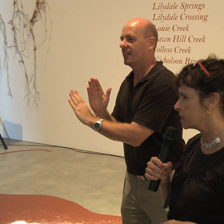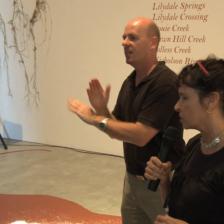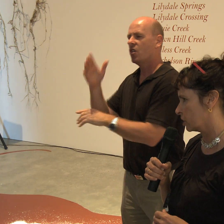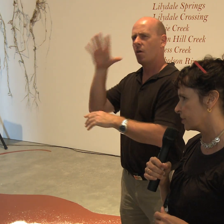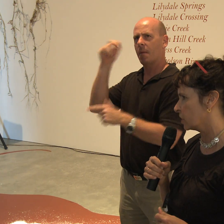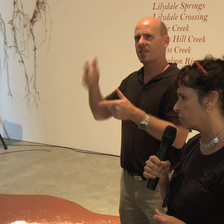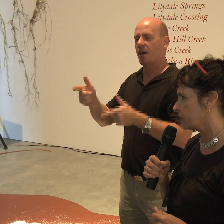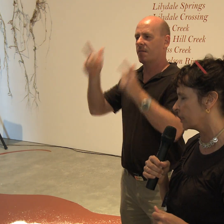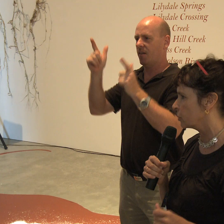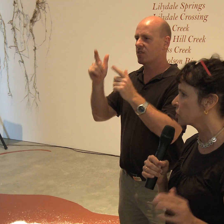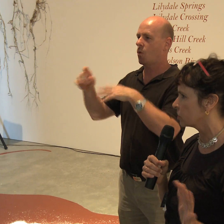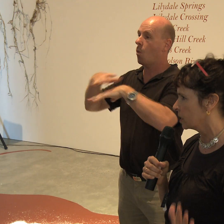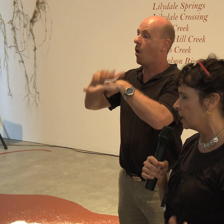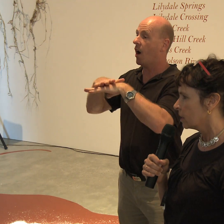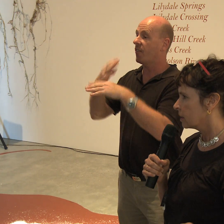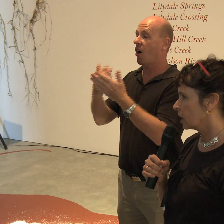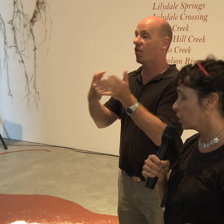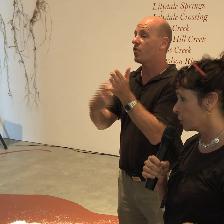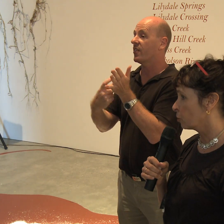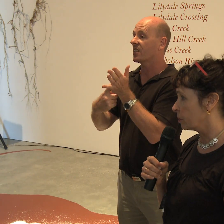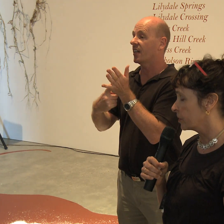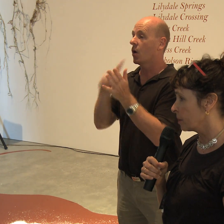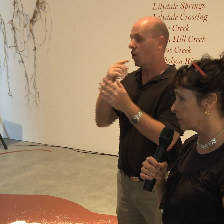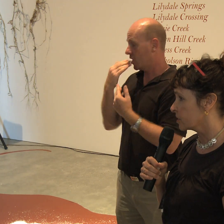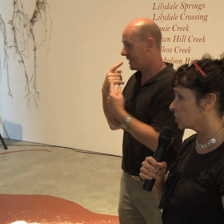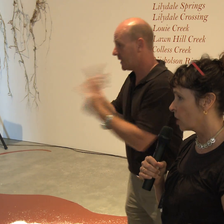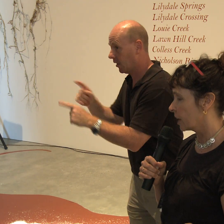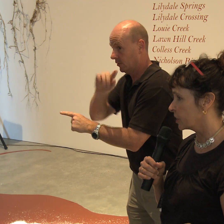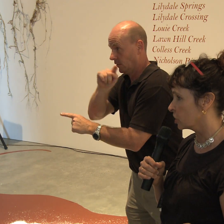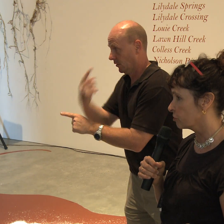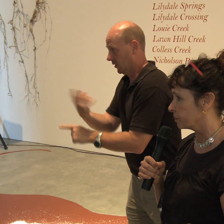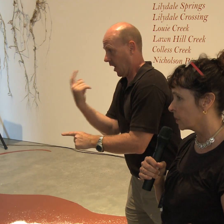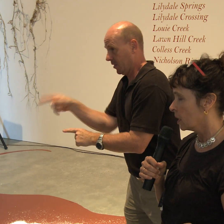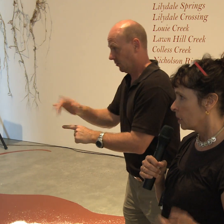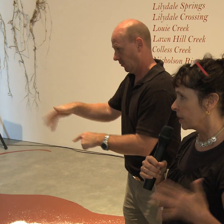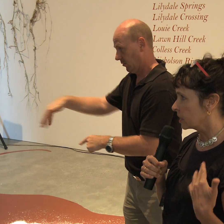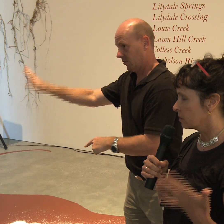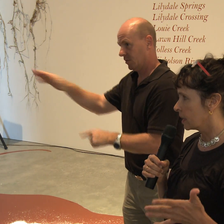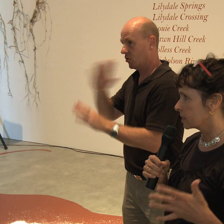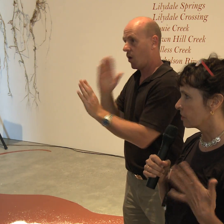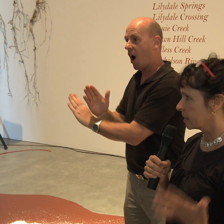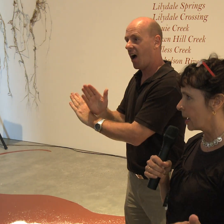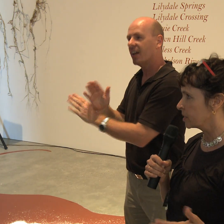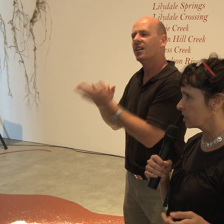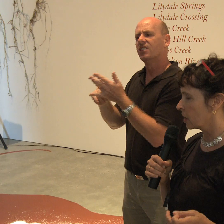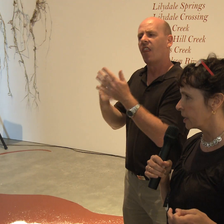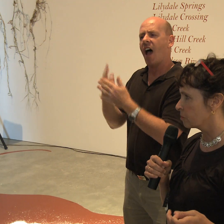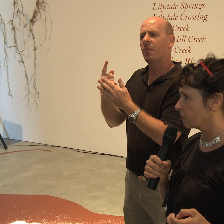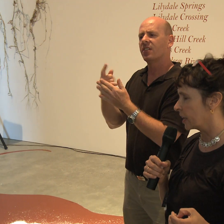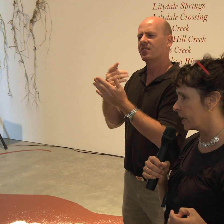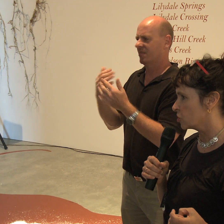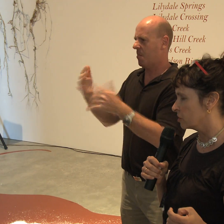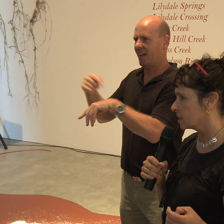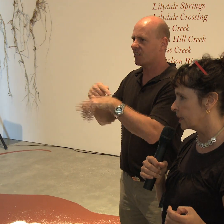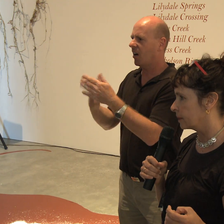wife, Mrs. Donaldson on Riversley, used to alert the women, the mothers, to hide their children. But so that happened on a number